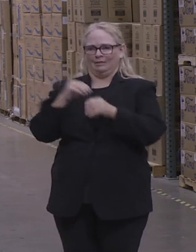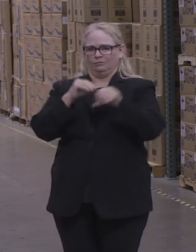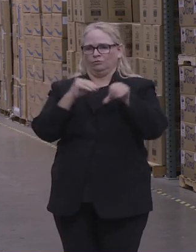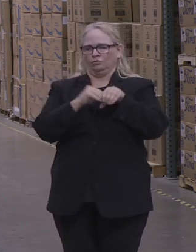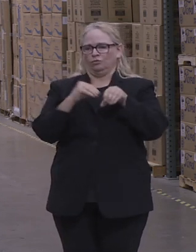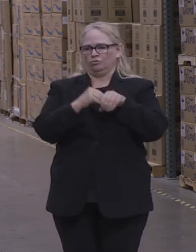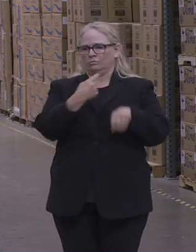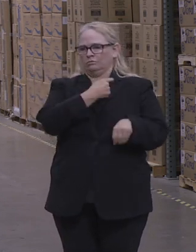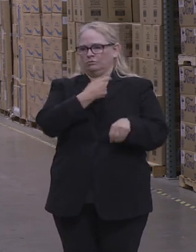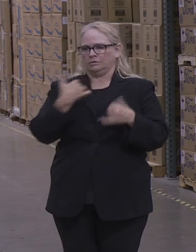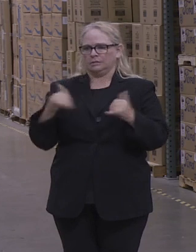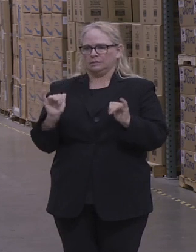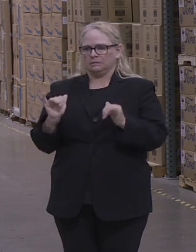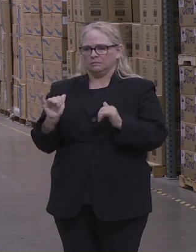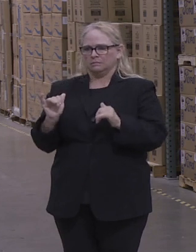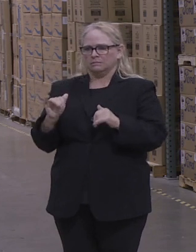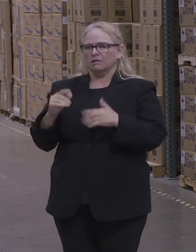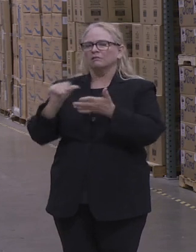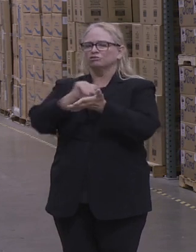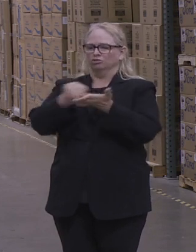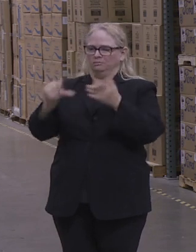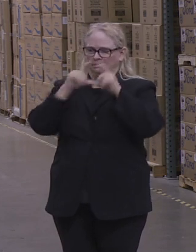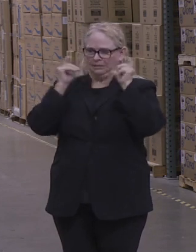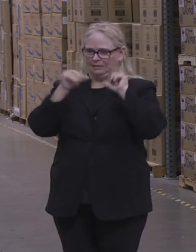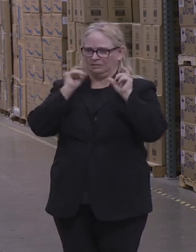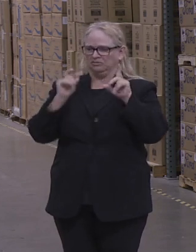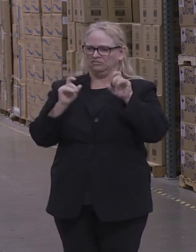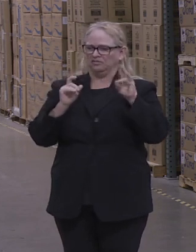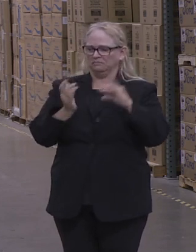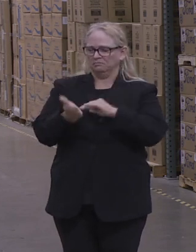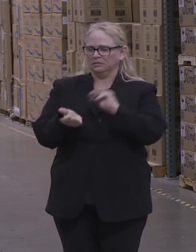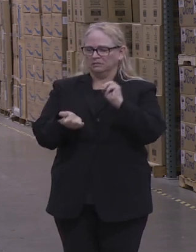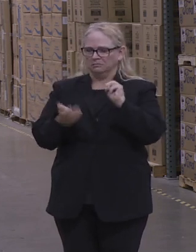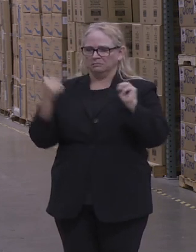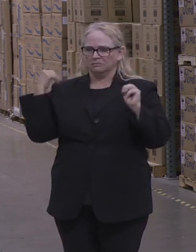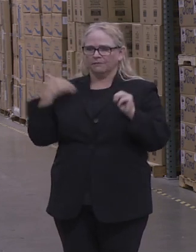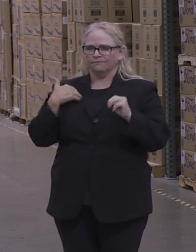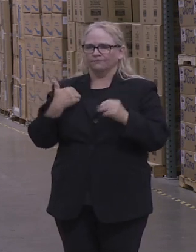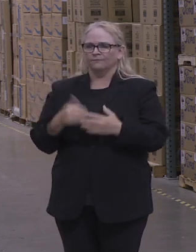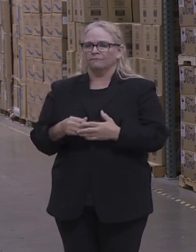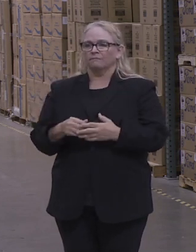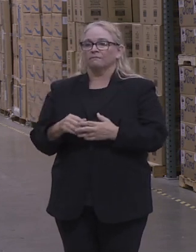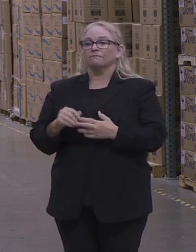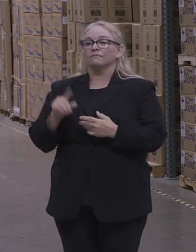procedure masks. We recognize 147 million,